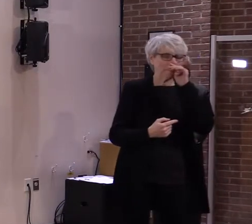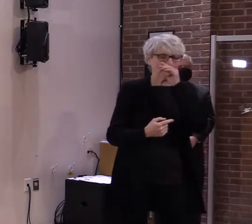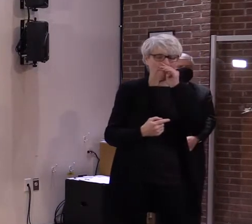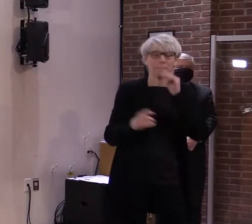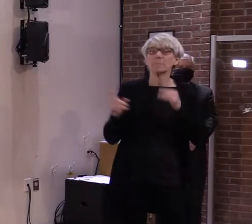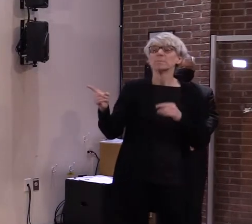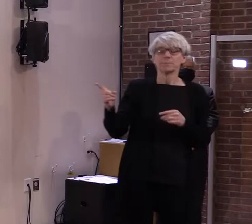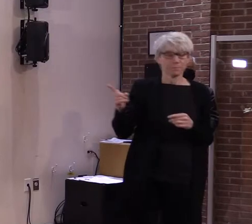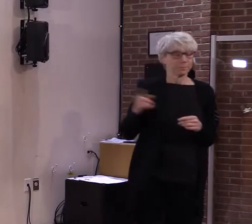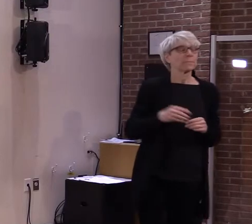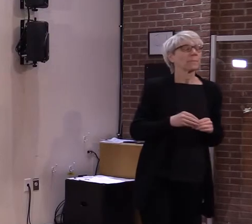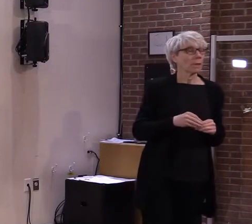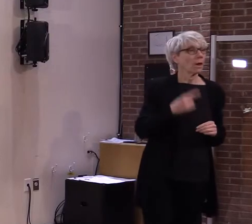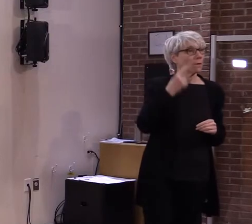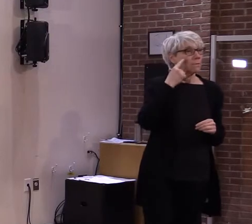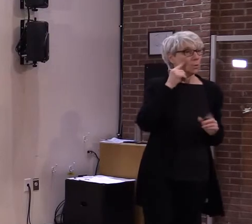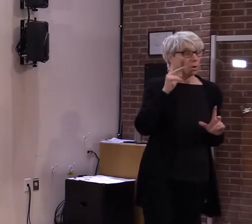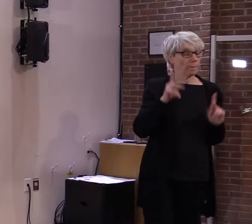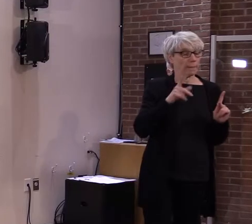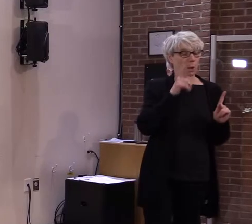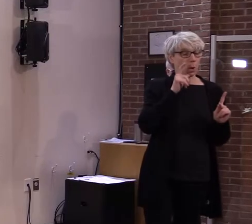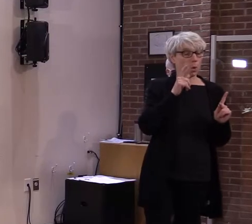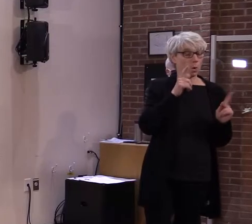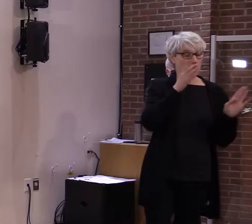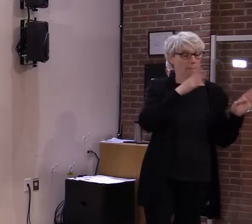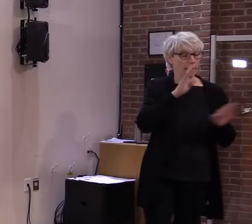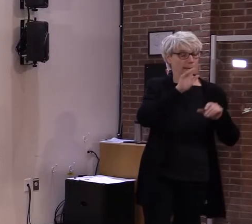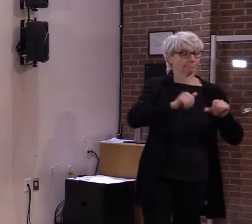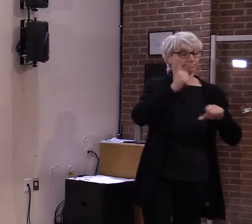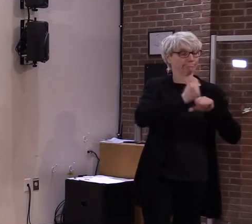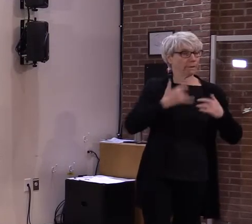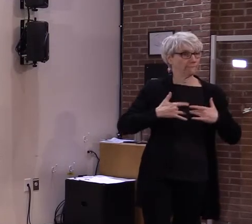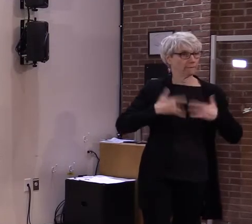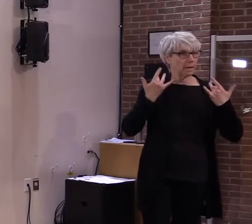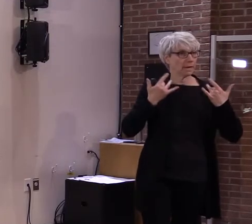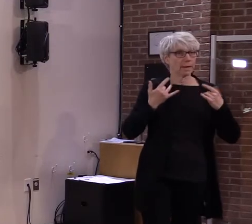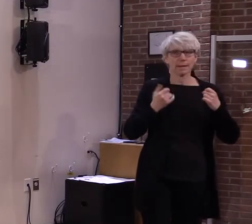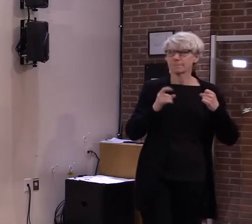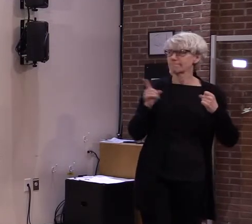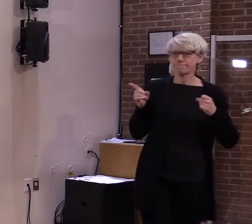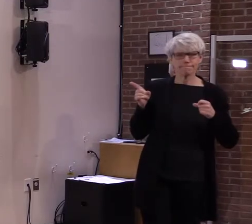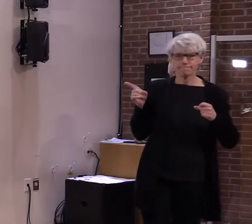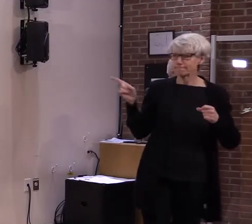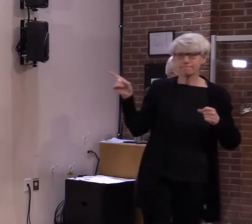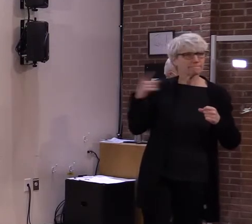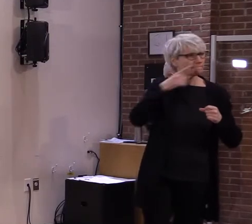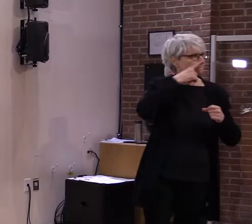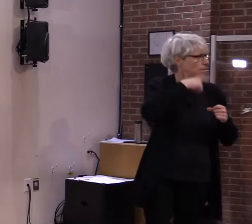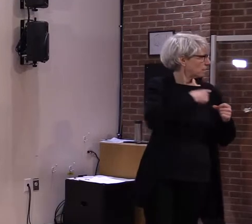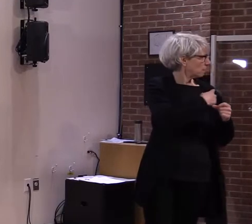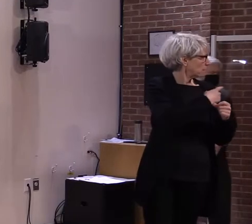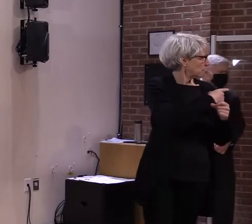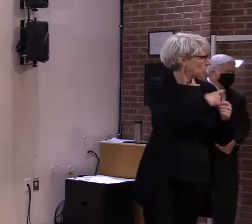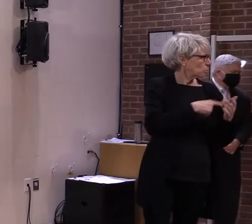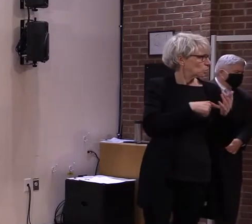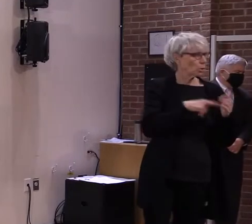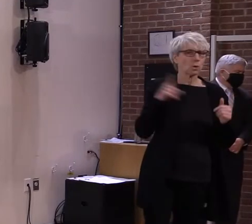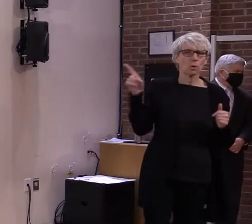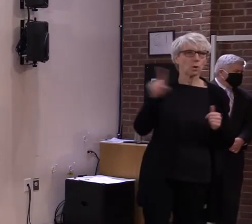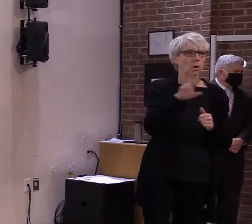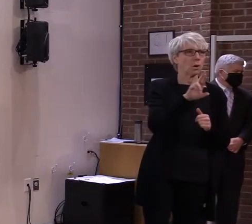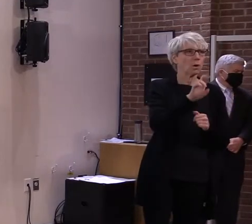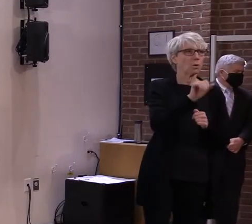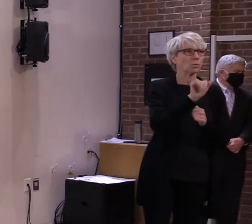event planners, they have an opportunity. I don't know if we can bring that slide back up, that the